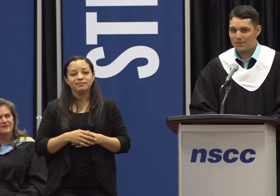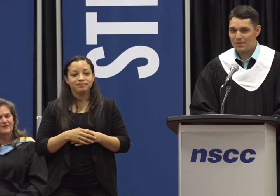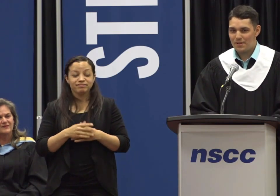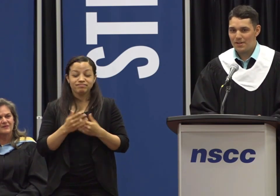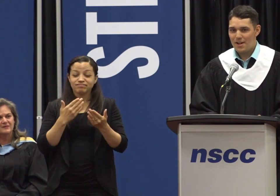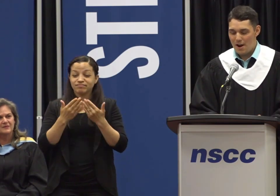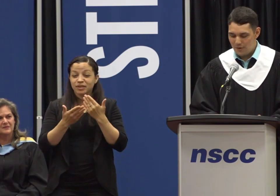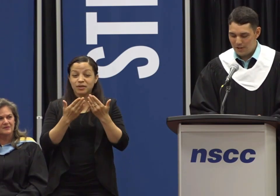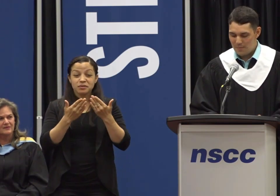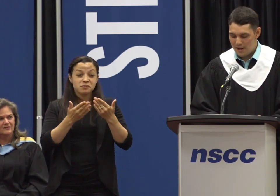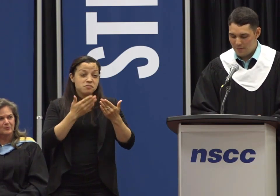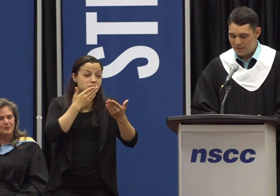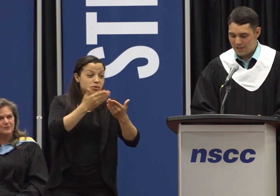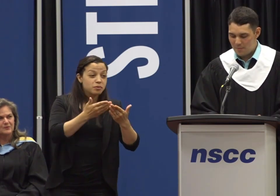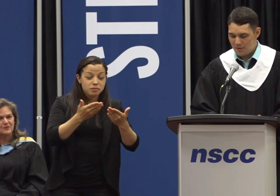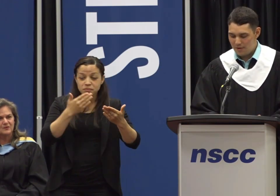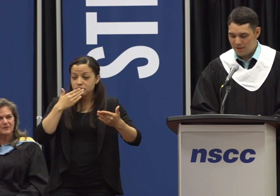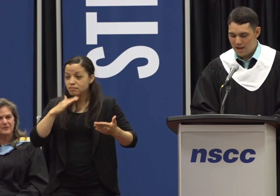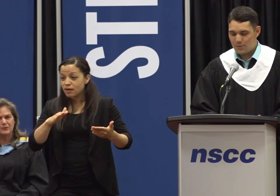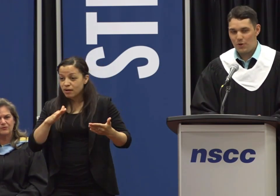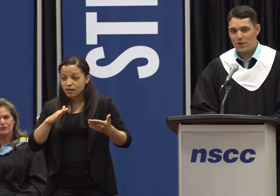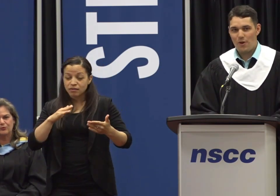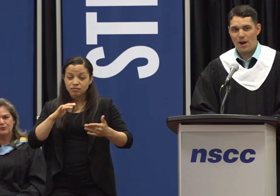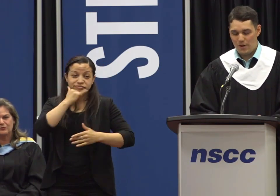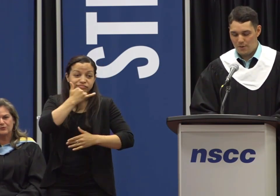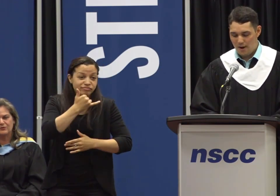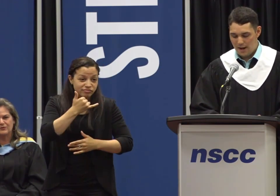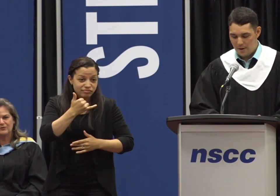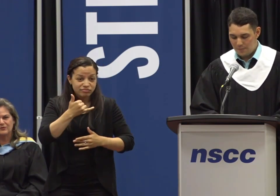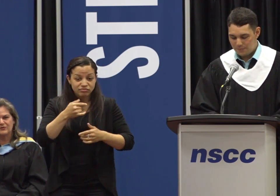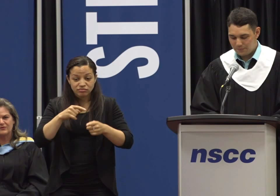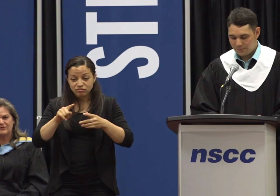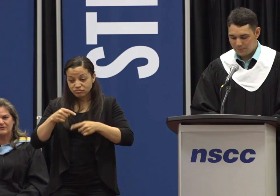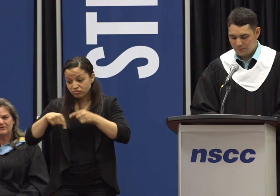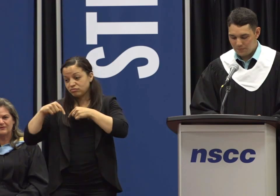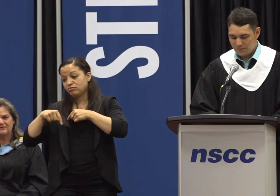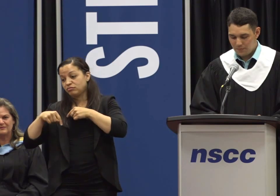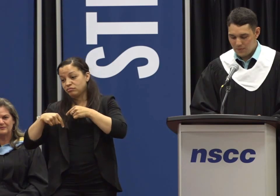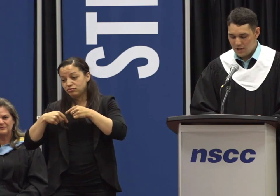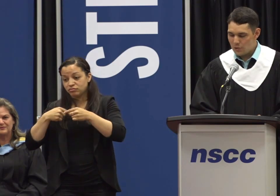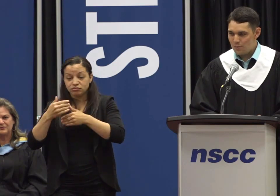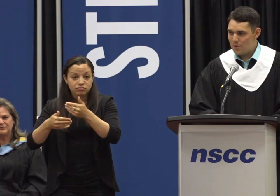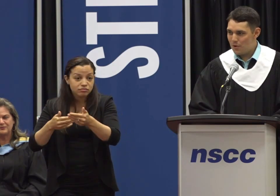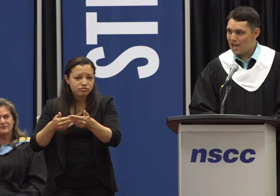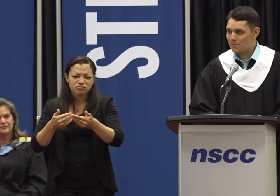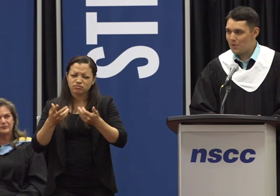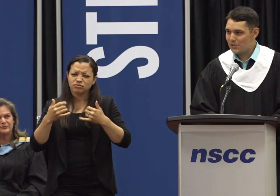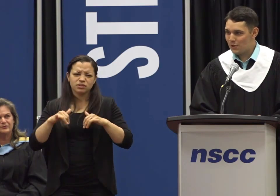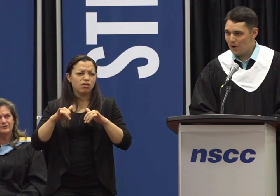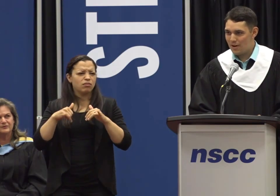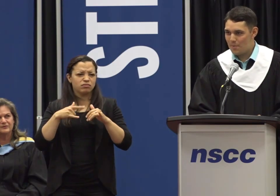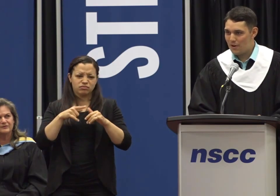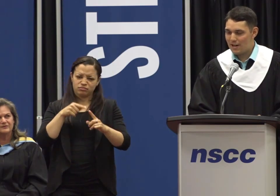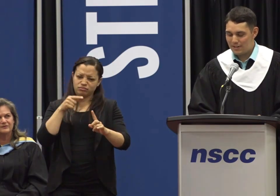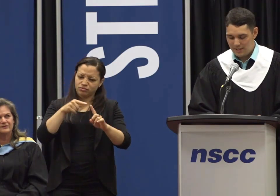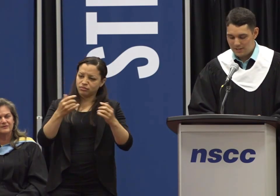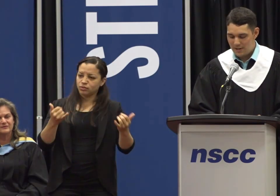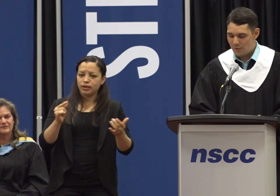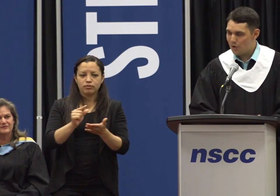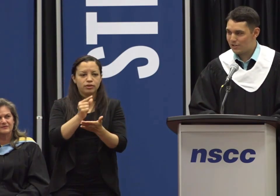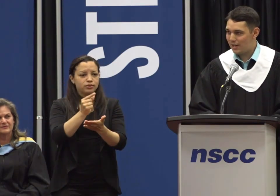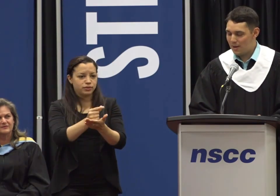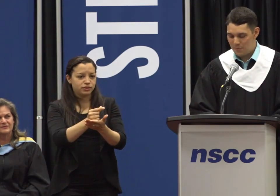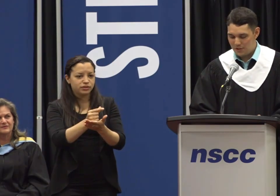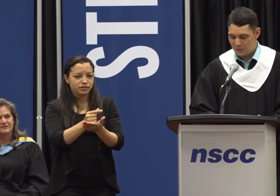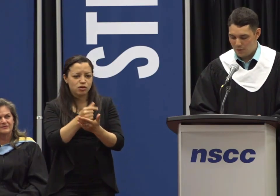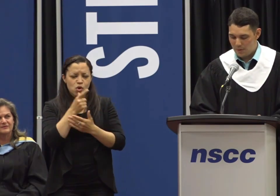down, every leap, and every stumble has put you right where you are now. So when people ask me what's so great about NSCC,